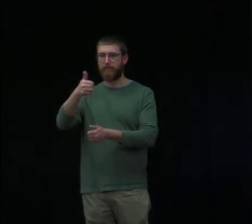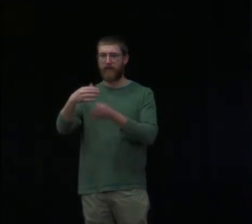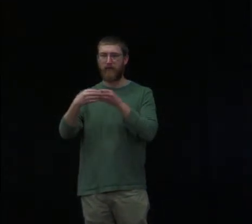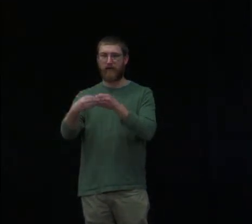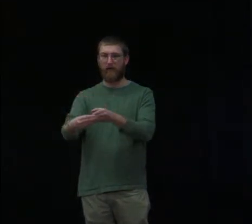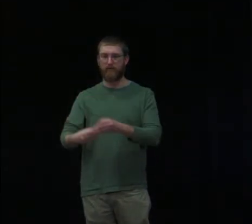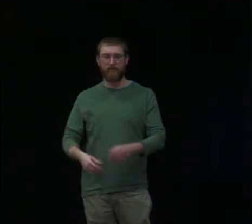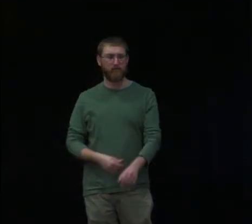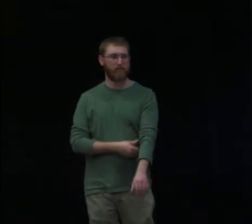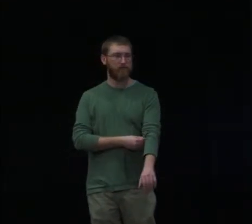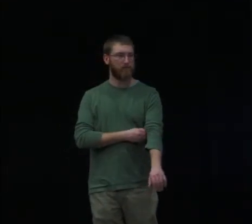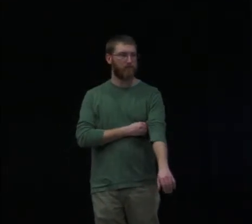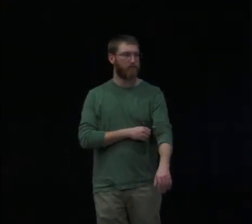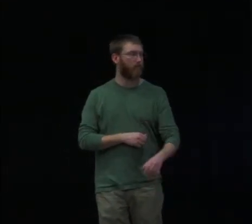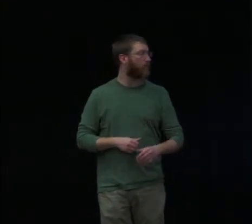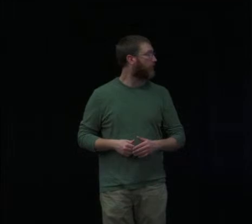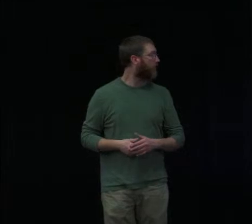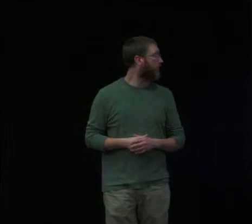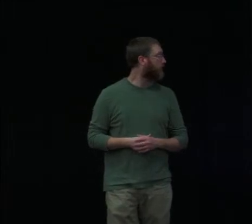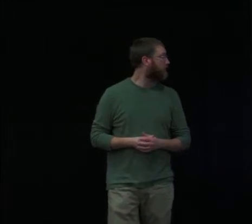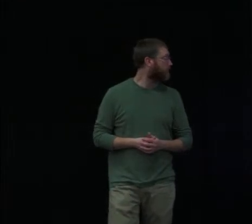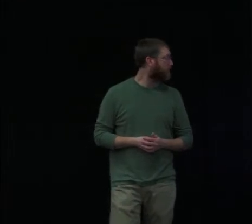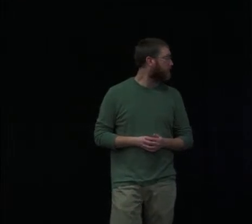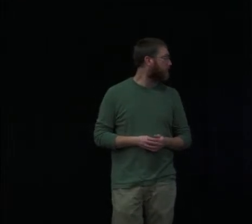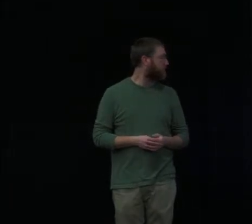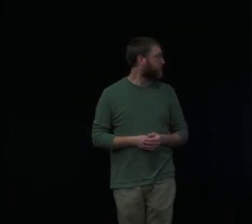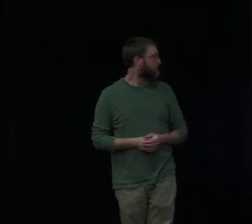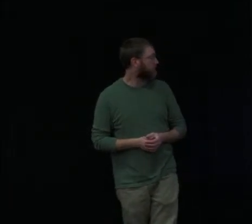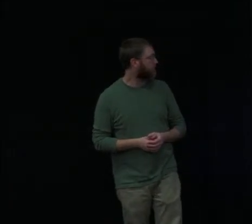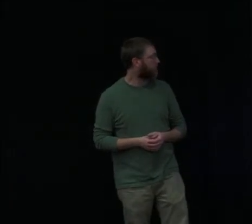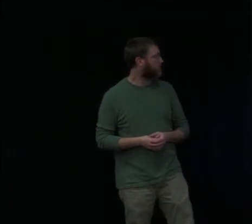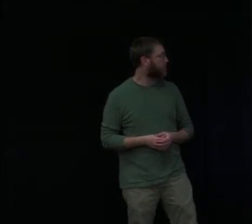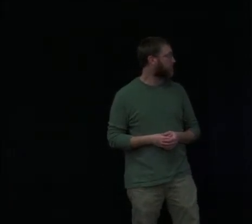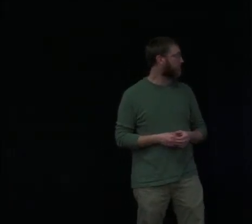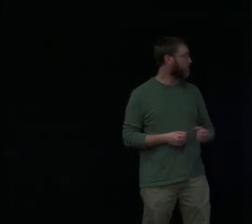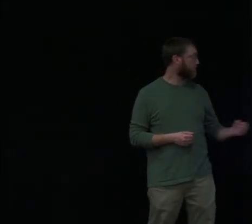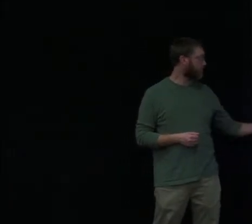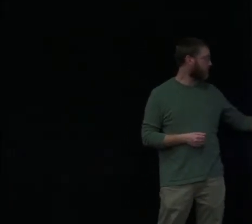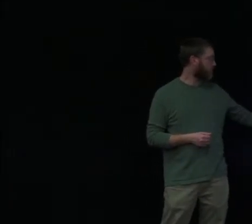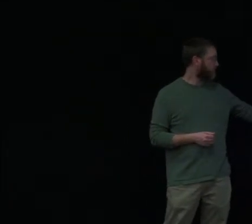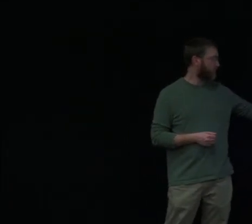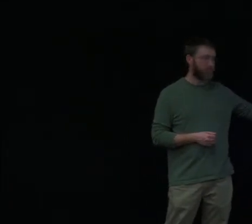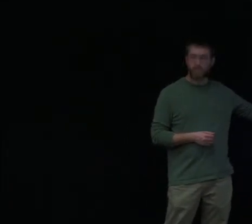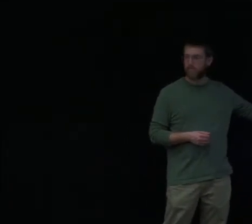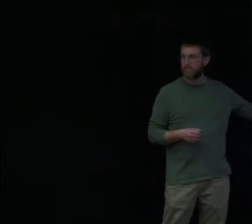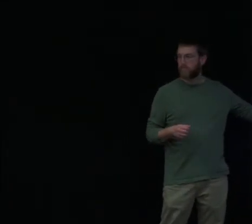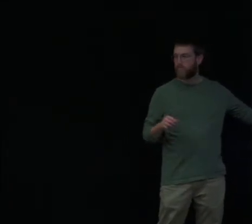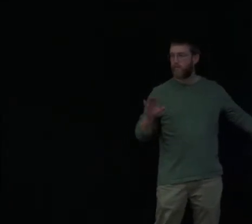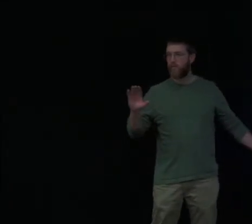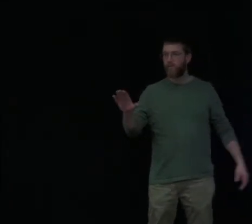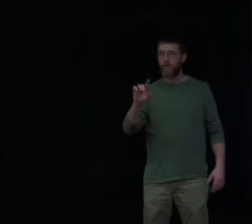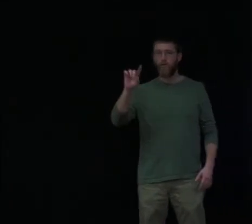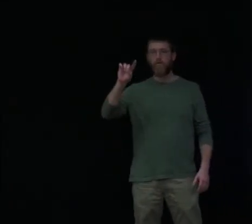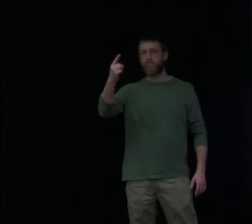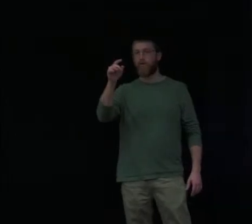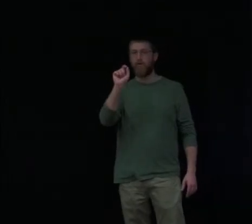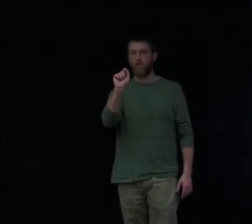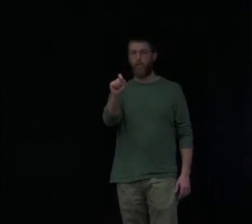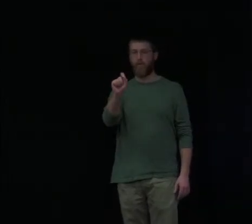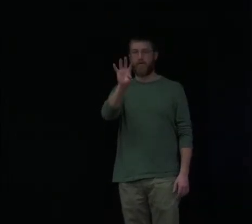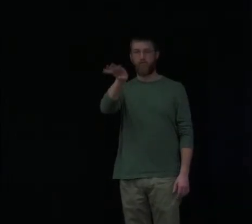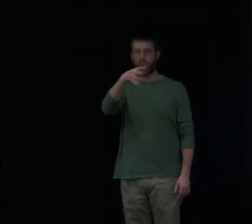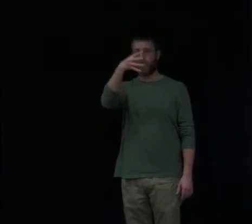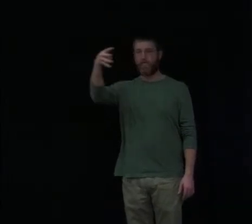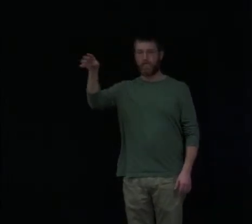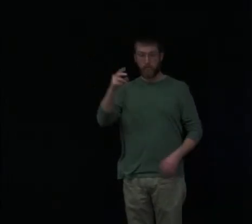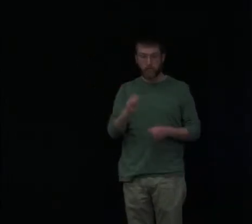guide. Okay, so right here, baseline is the first step in progress monitoring. So that's your first data point on your graph. Do you